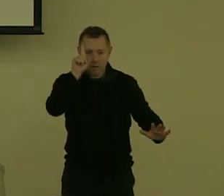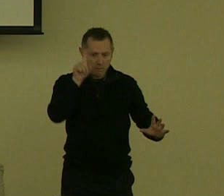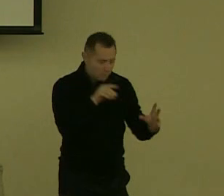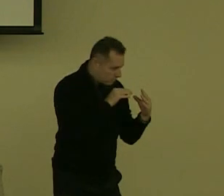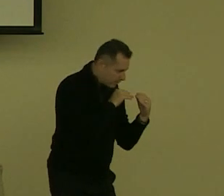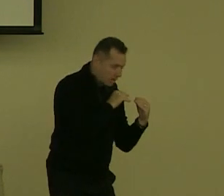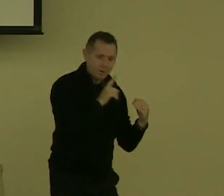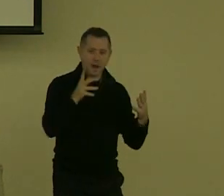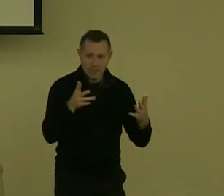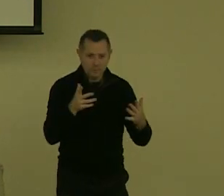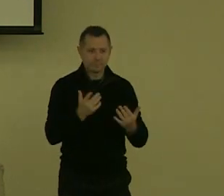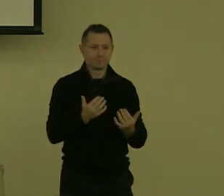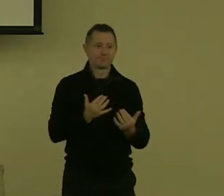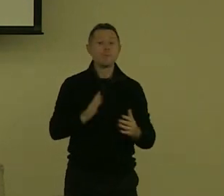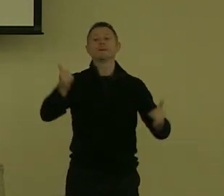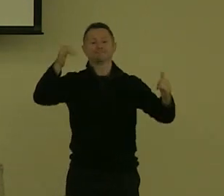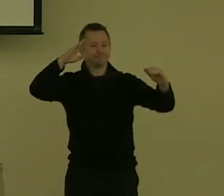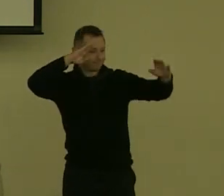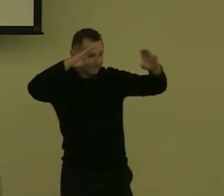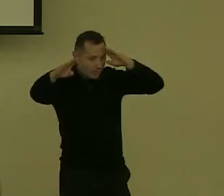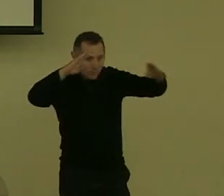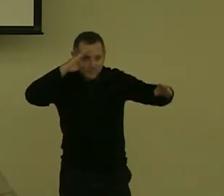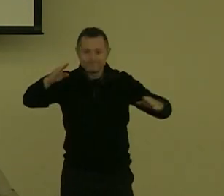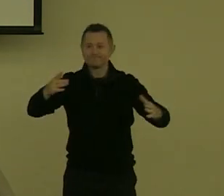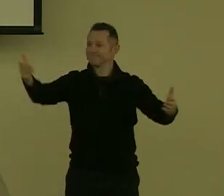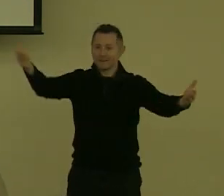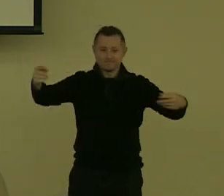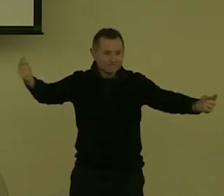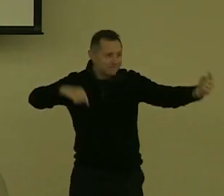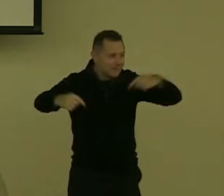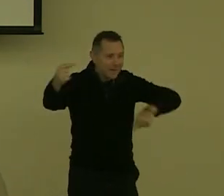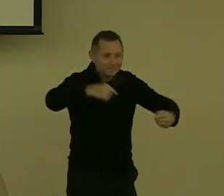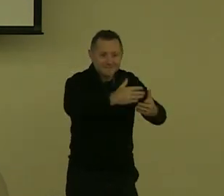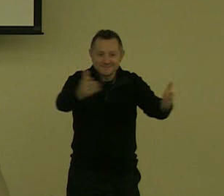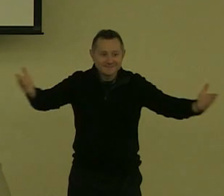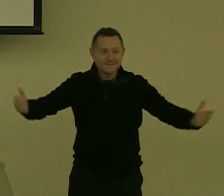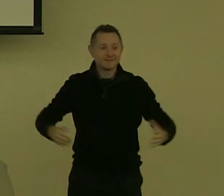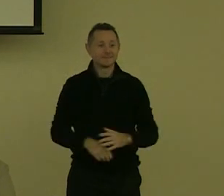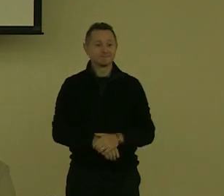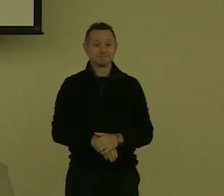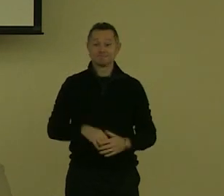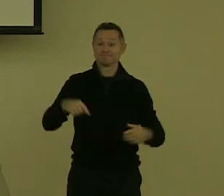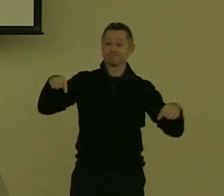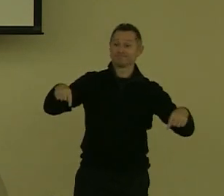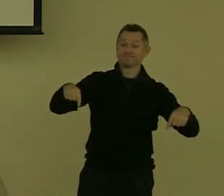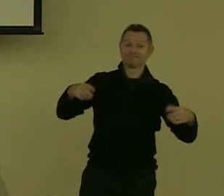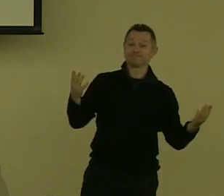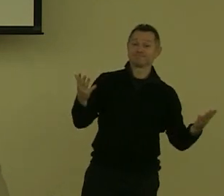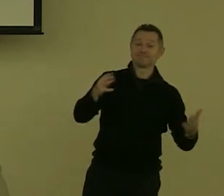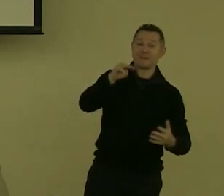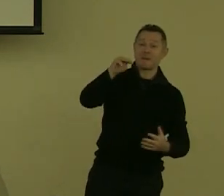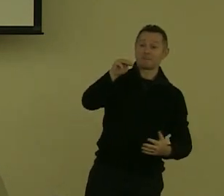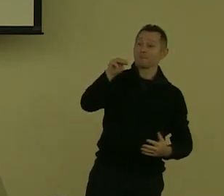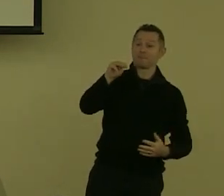Hello everyone, thank you for joining us today at MICE. We are here to discuss